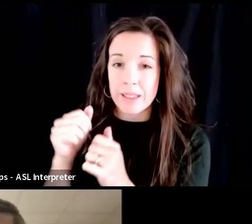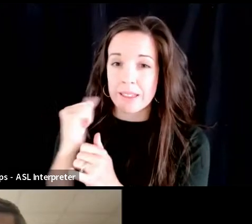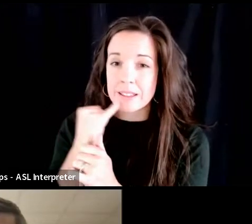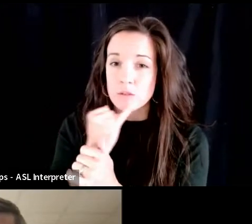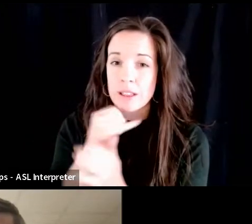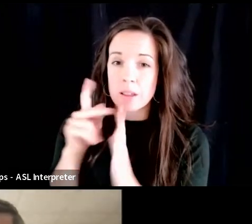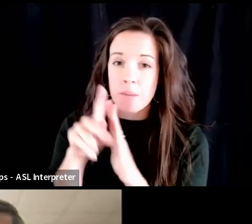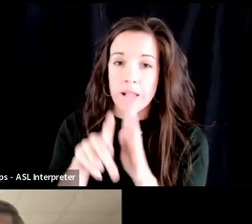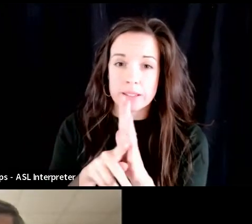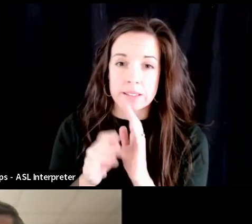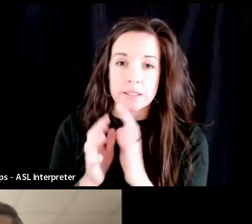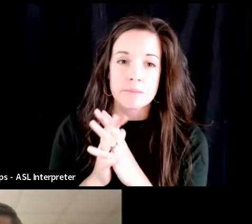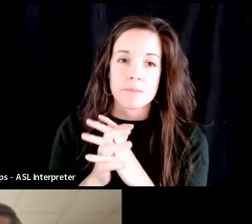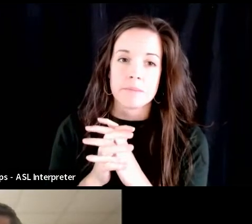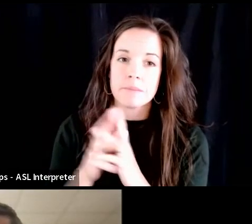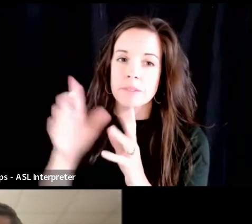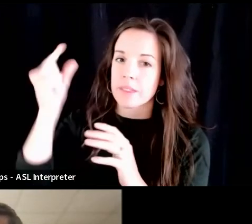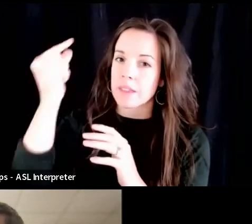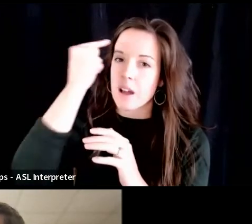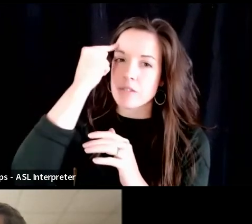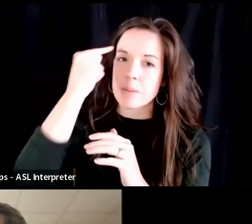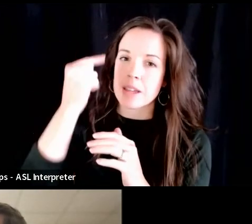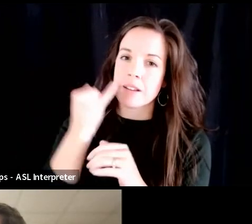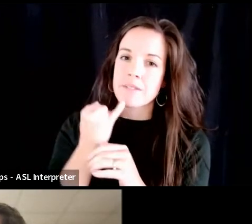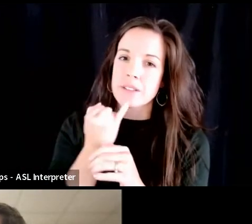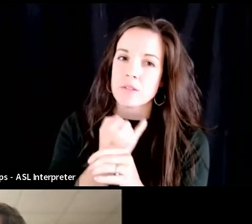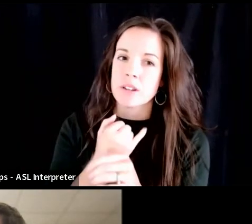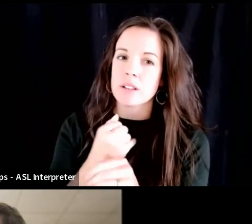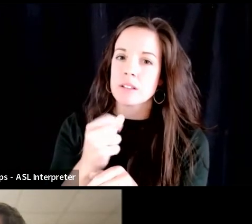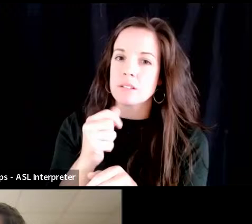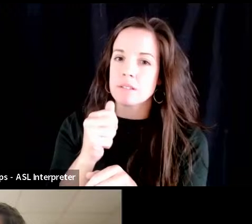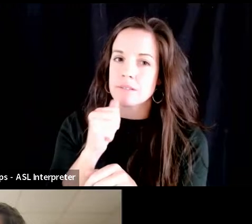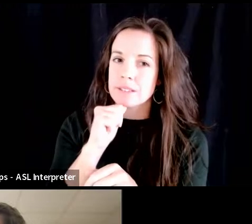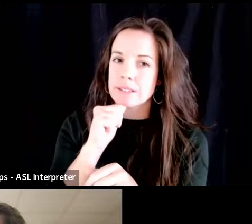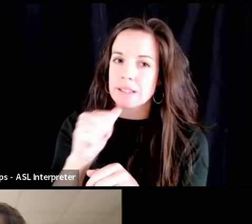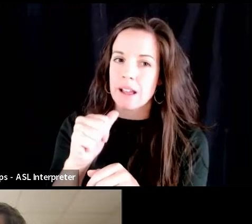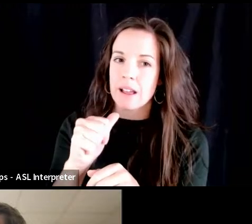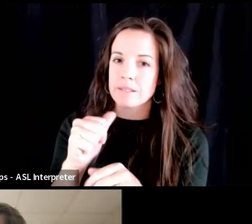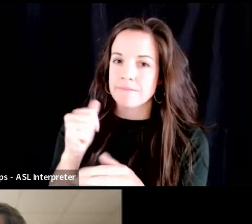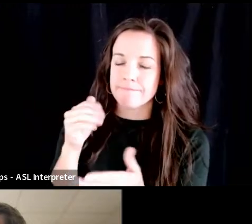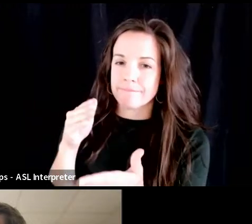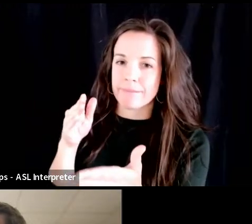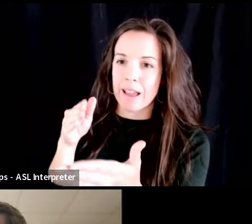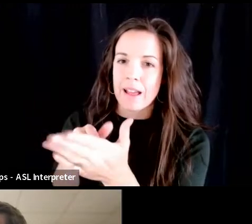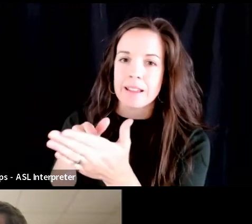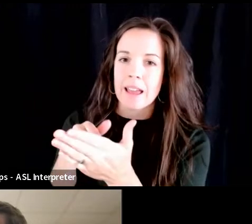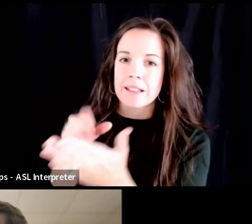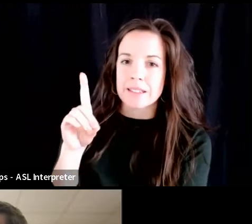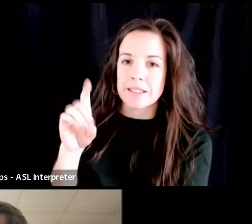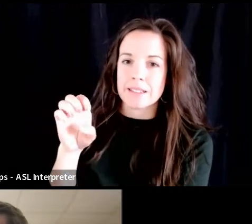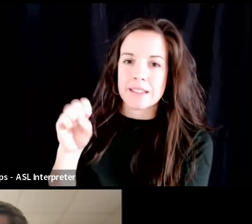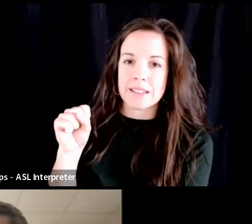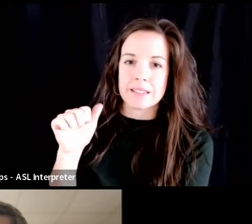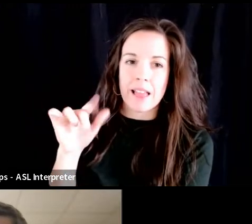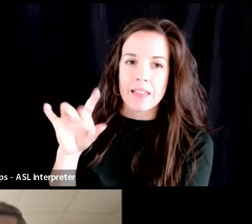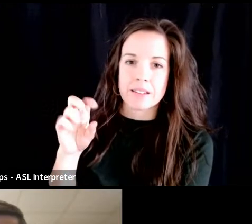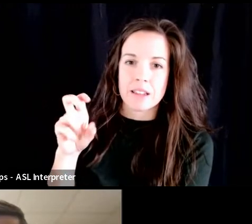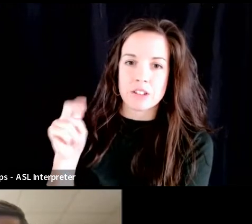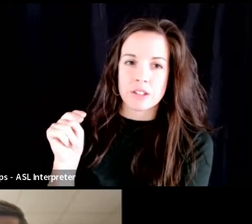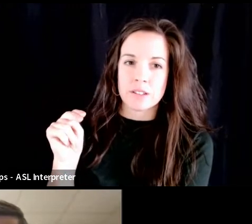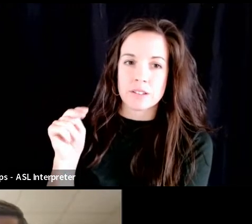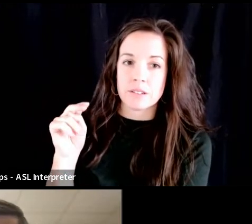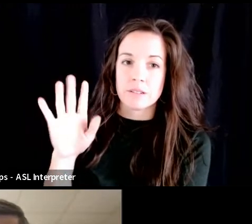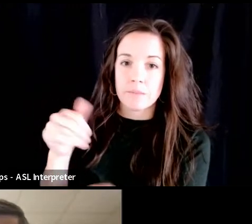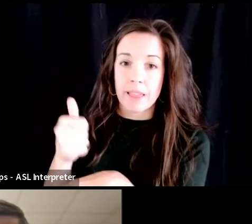So the government of Israel doesn't is not against desalination plants in Gaza. On the